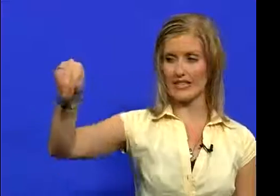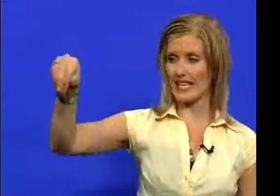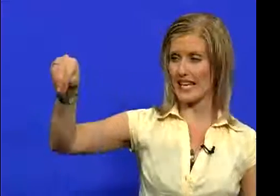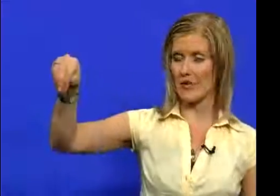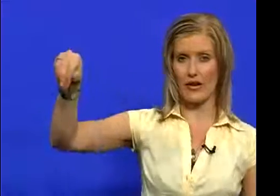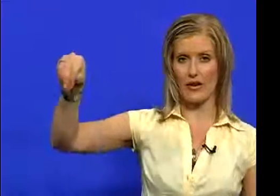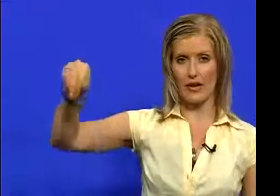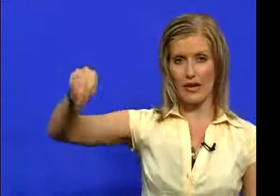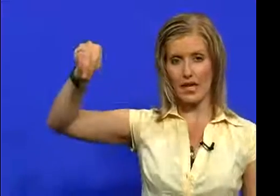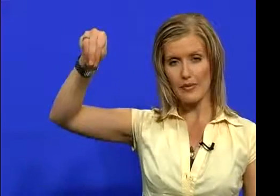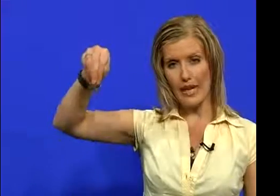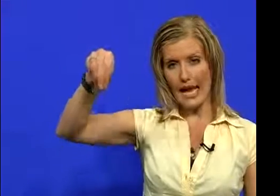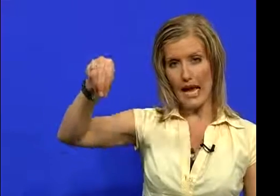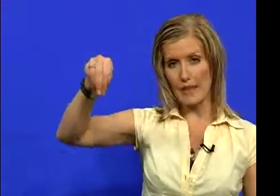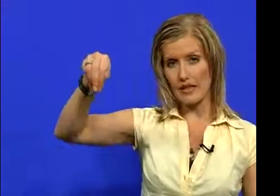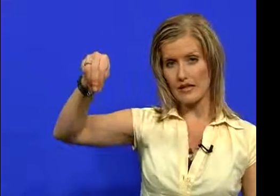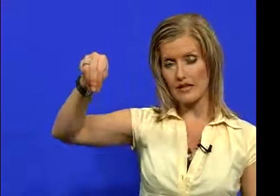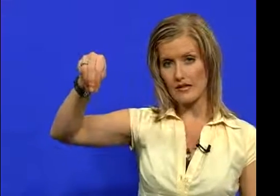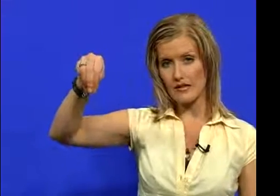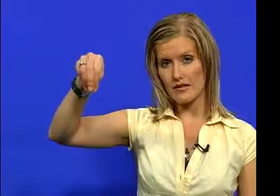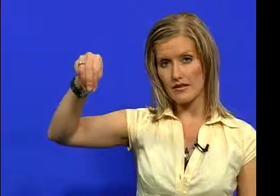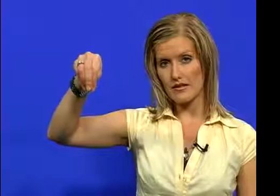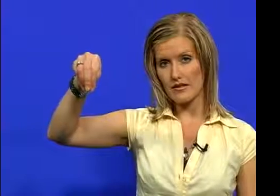sticking out there? M.